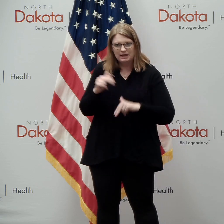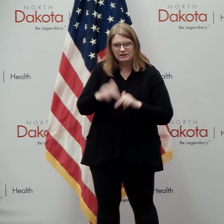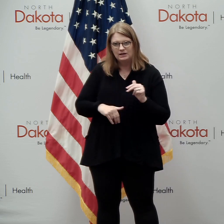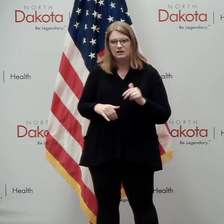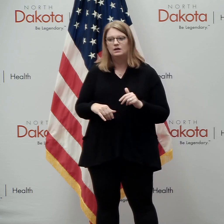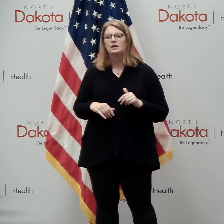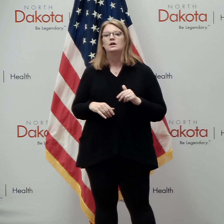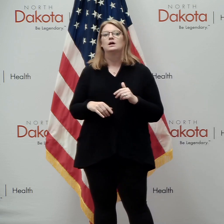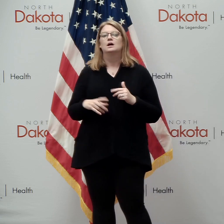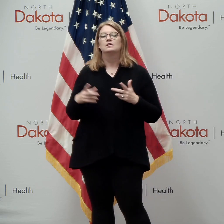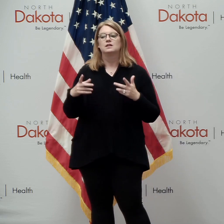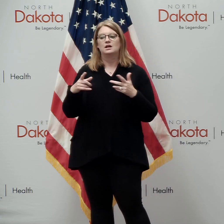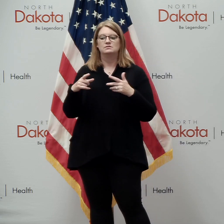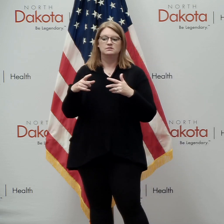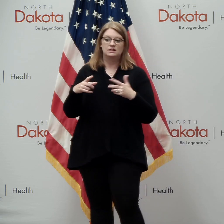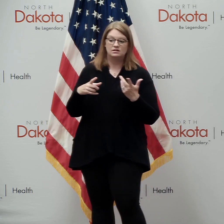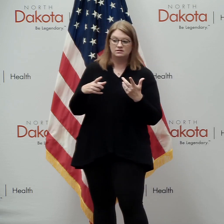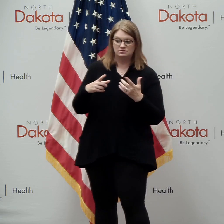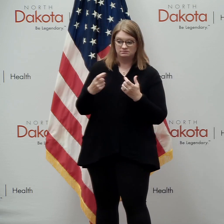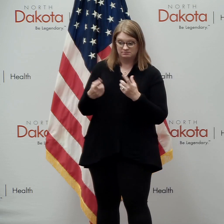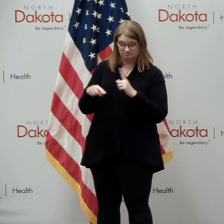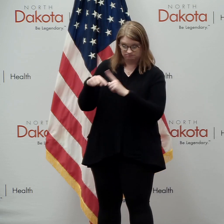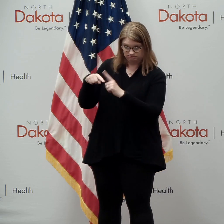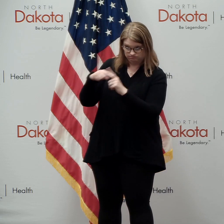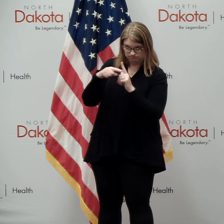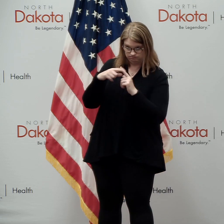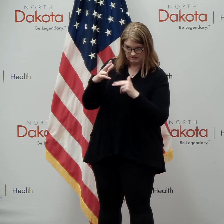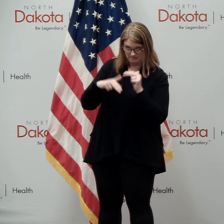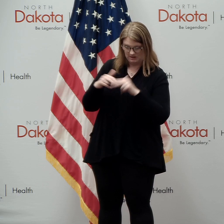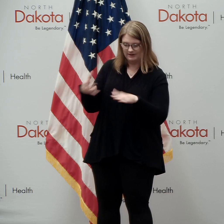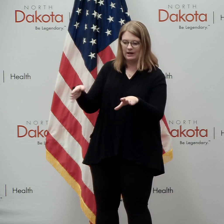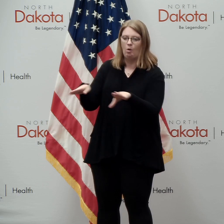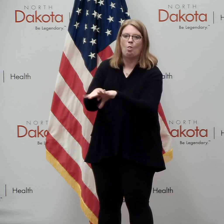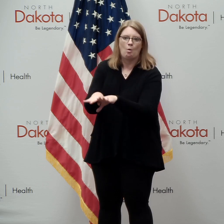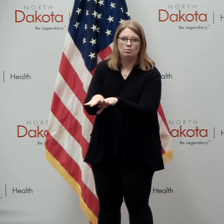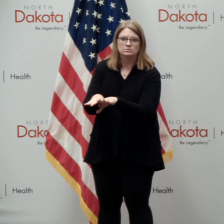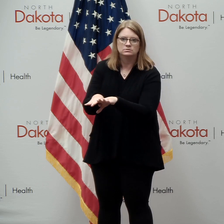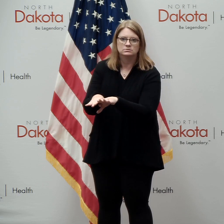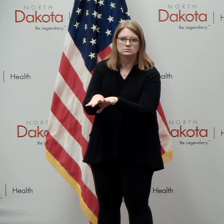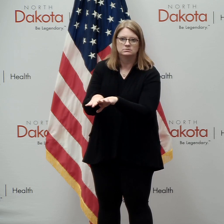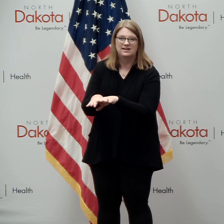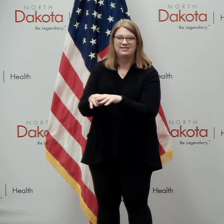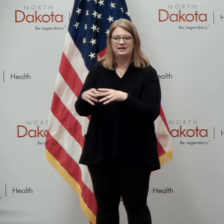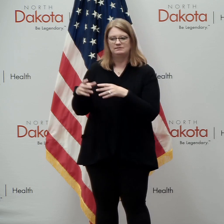out a school district, because again, we're part of if we're doing good cohorting